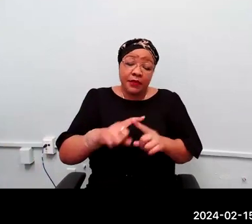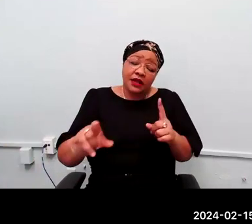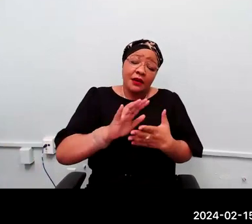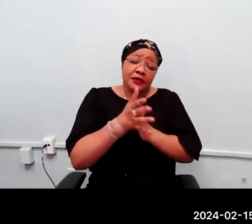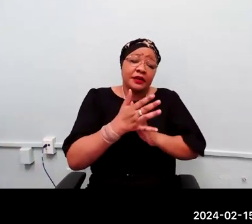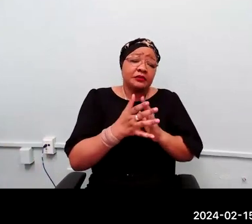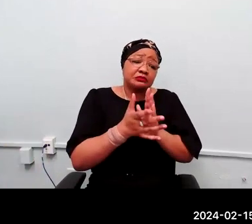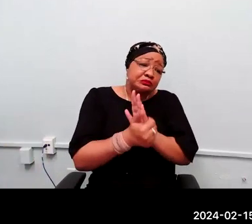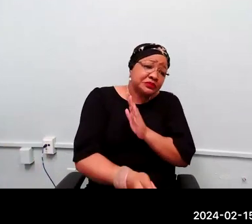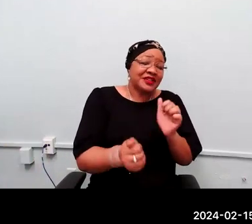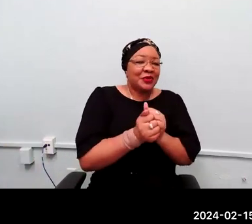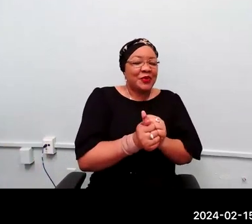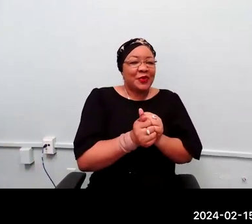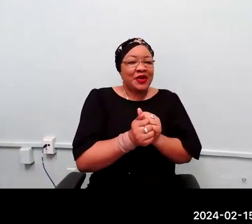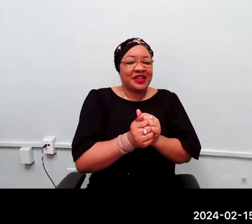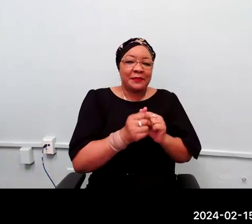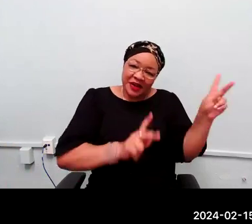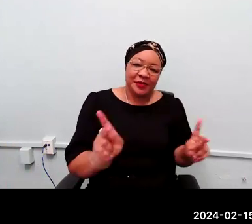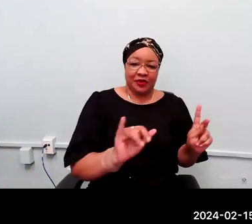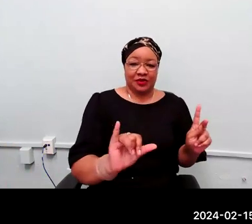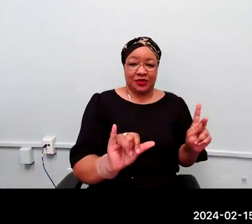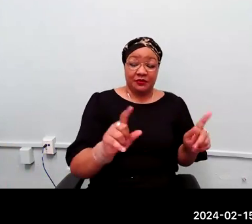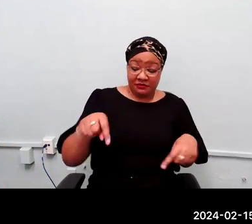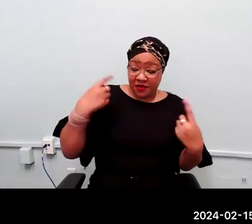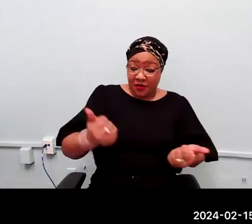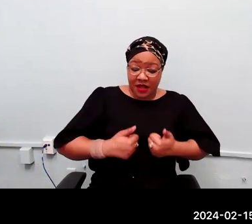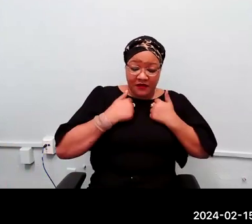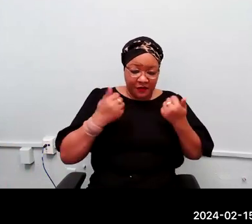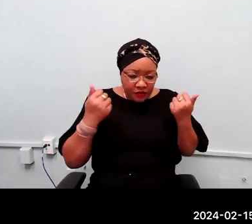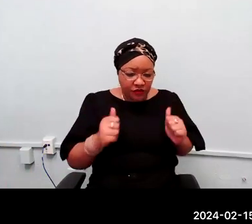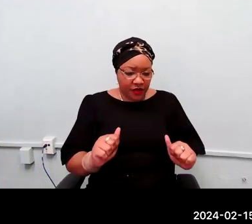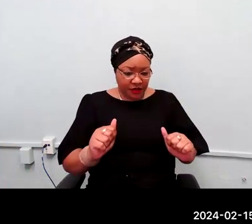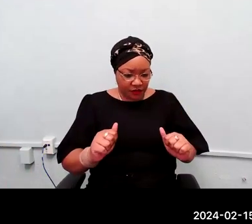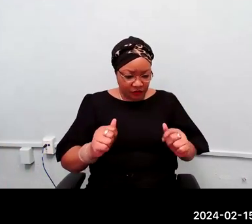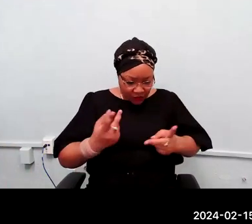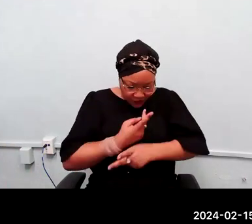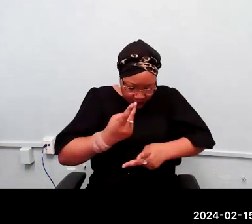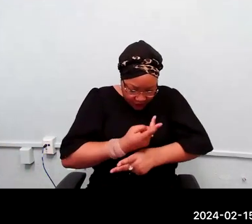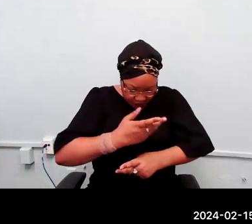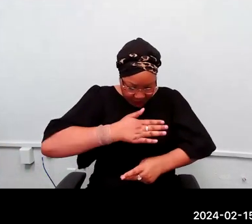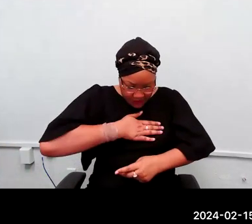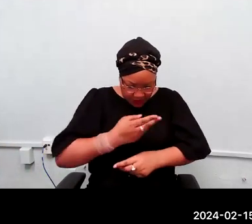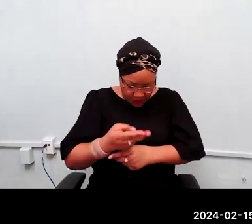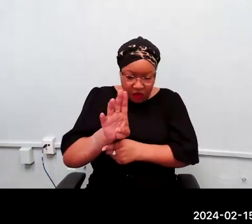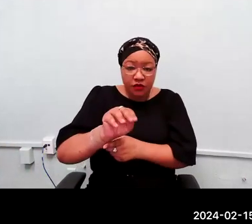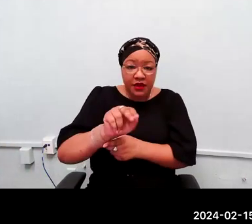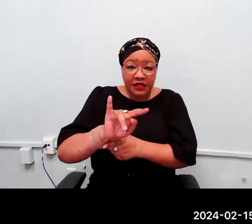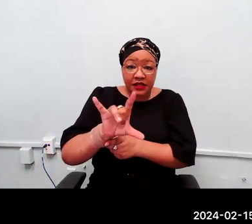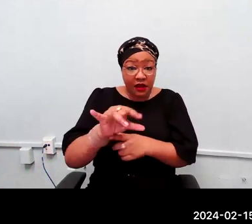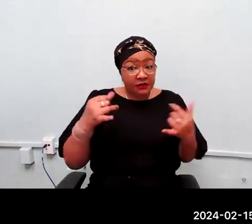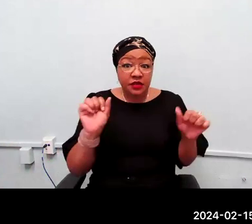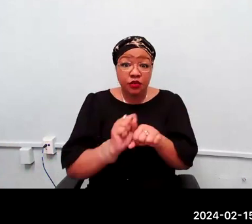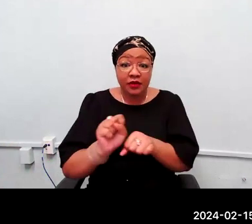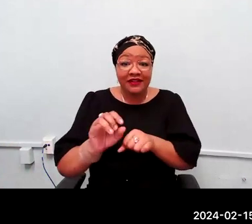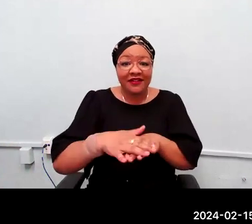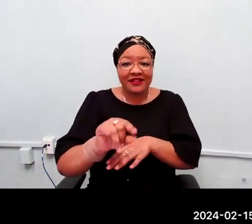know, I feel like I've spent my whole life like trying to reconcile my humanity, and I'm still working on it. But I have really dear